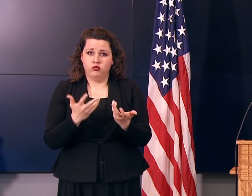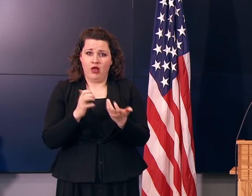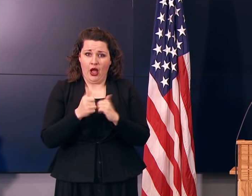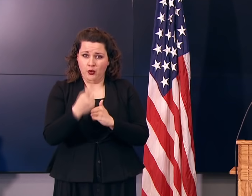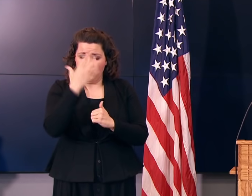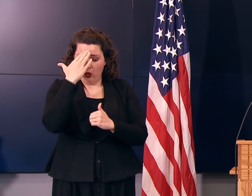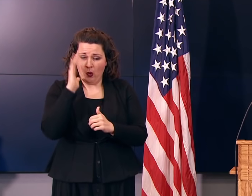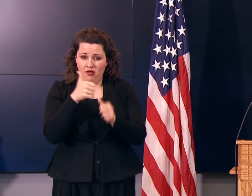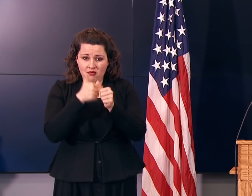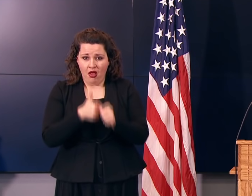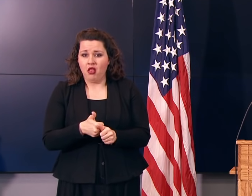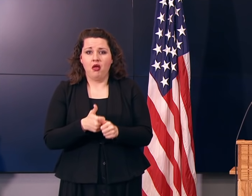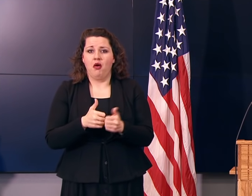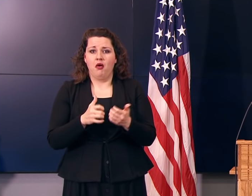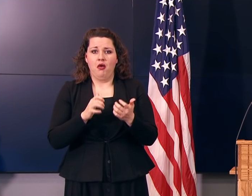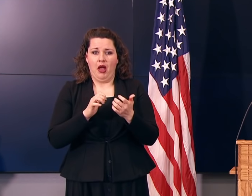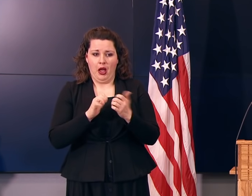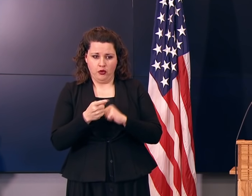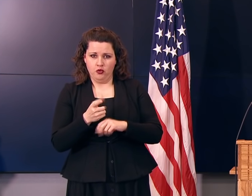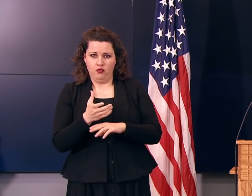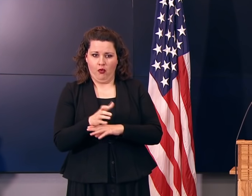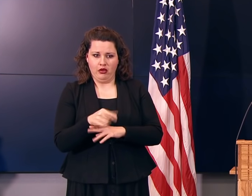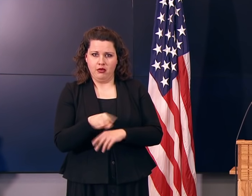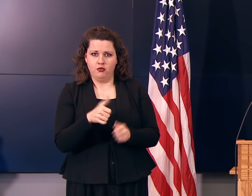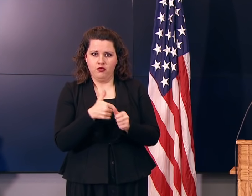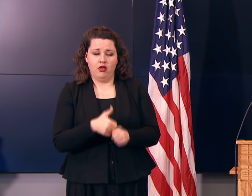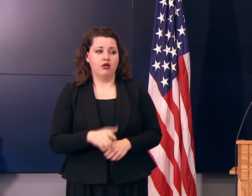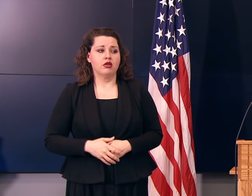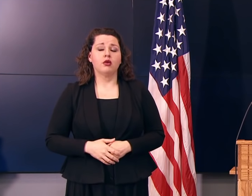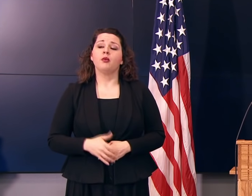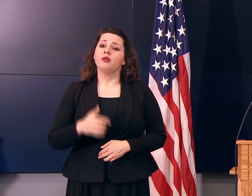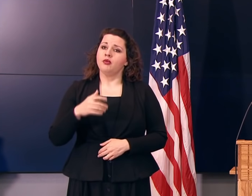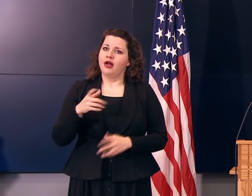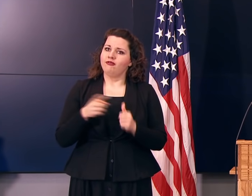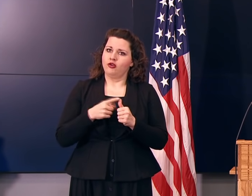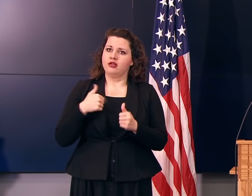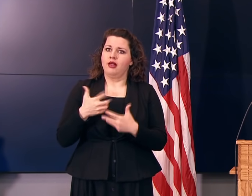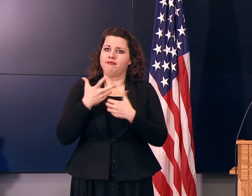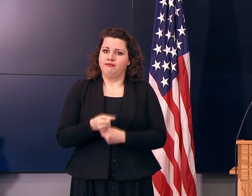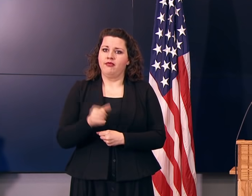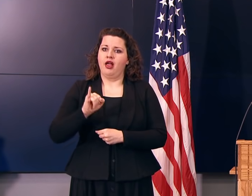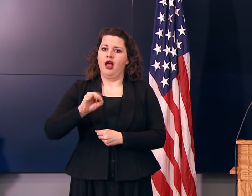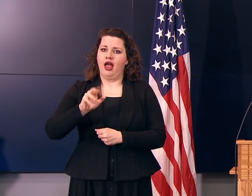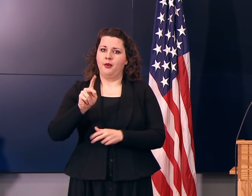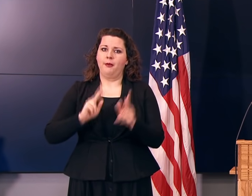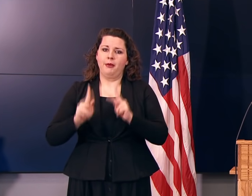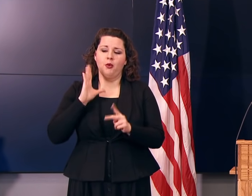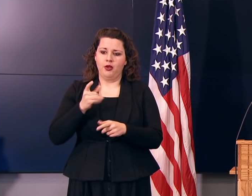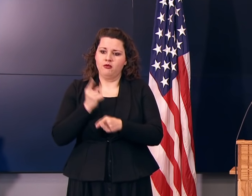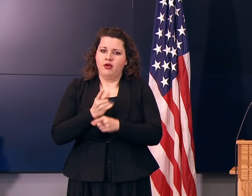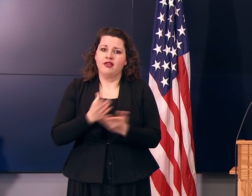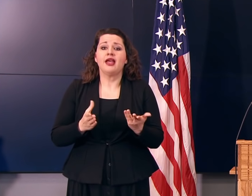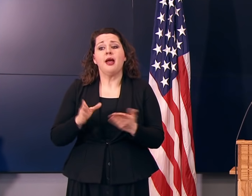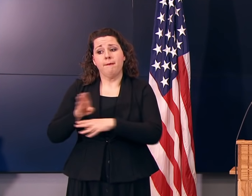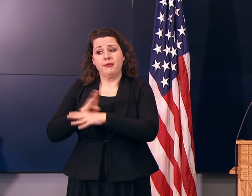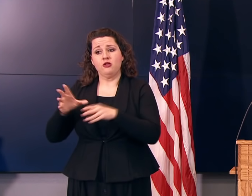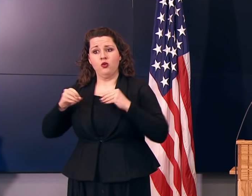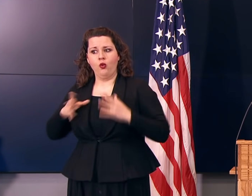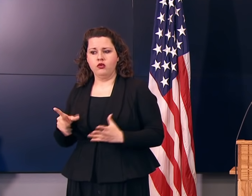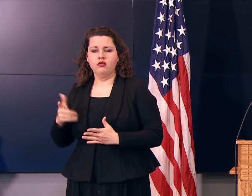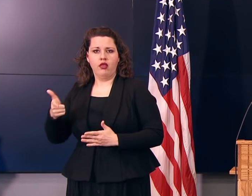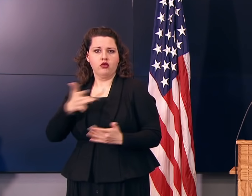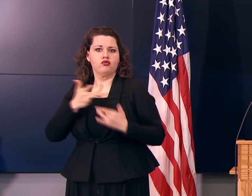guidelines and recommendations? Well, first of all, I have confidence in Iowans to do the right thing, and business owners are just as concerned, as you just